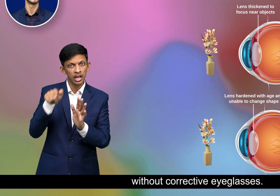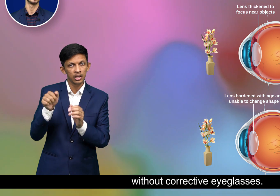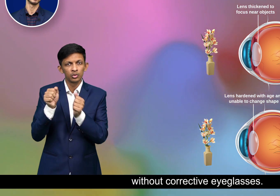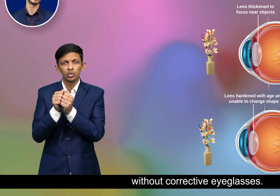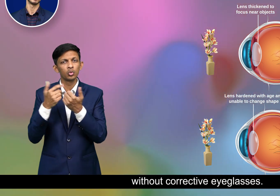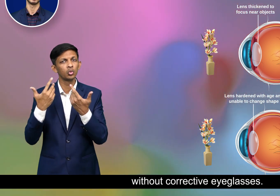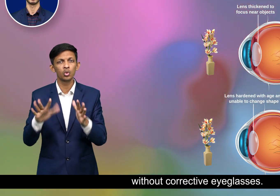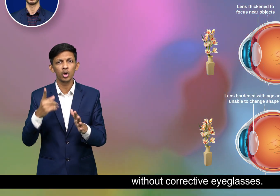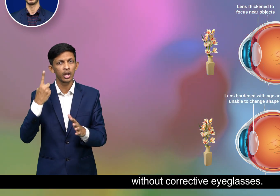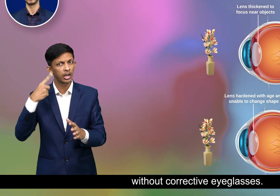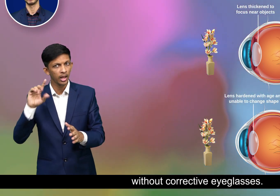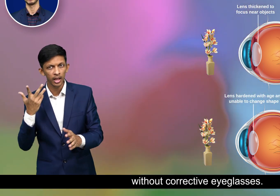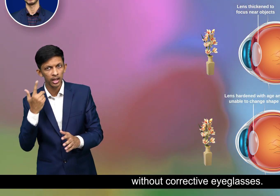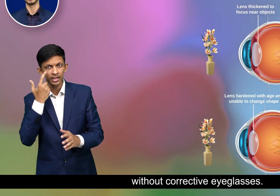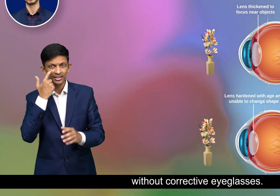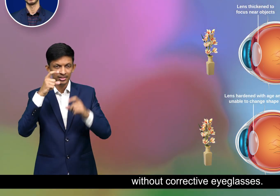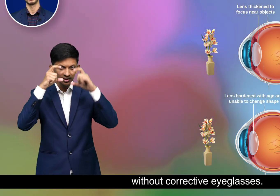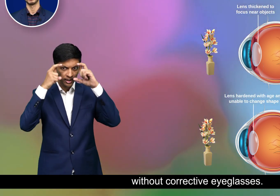eyeglasses.